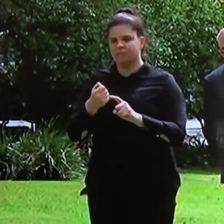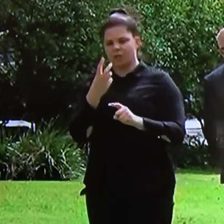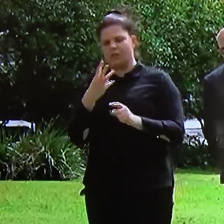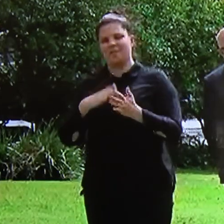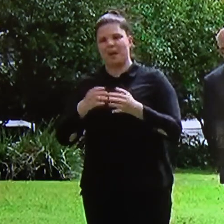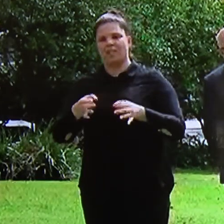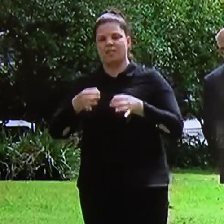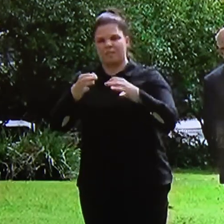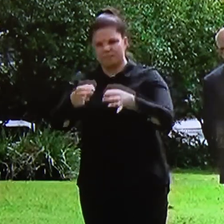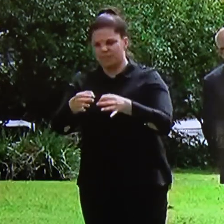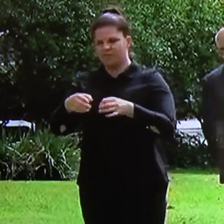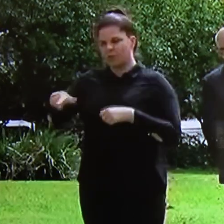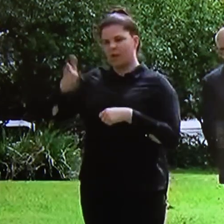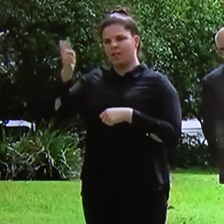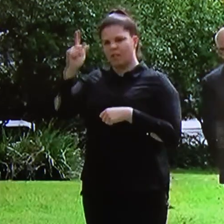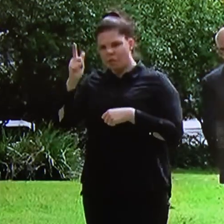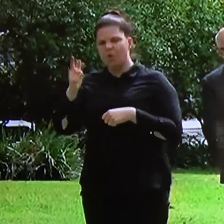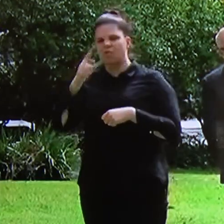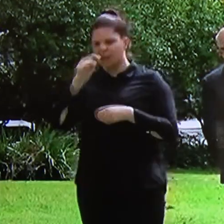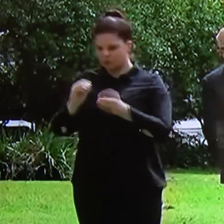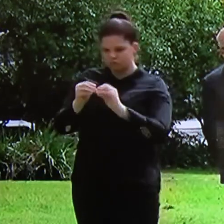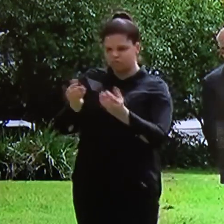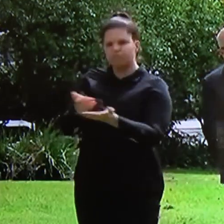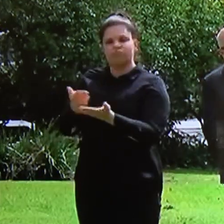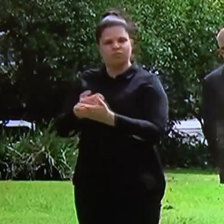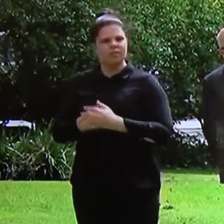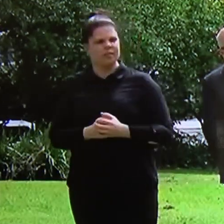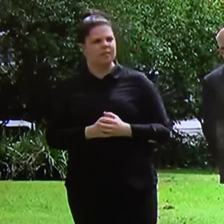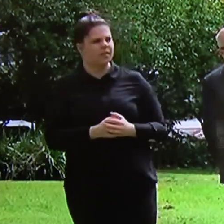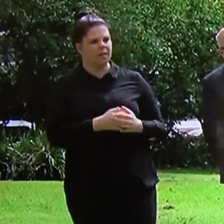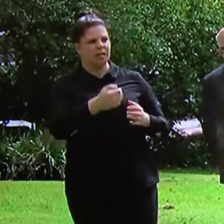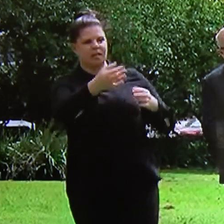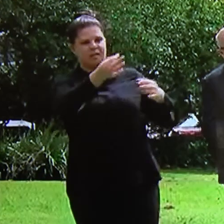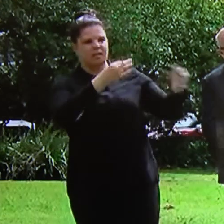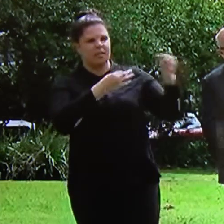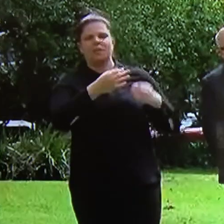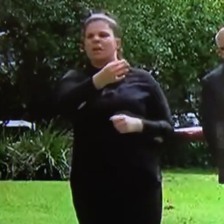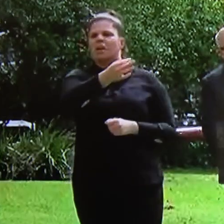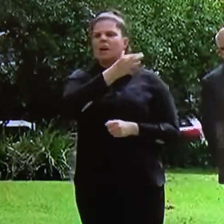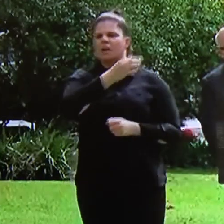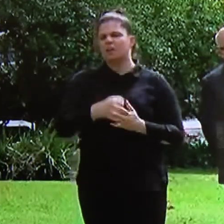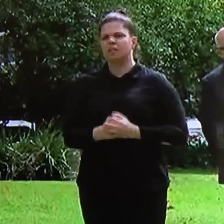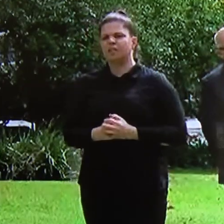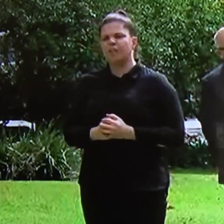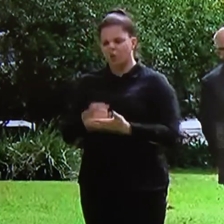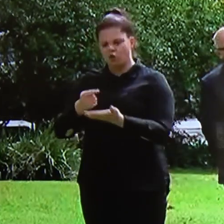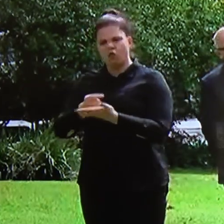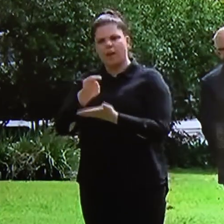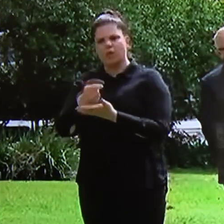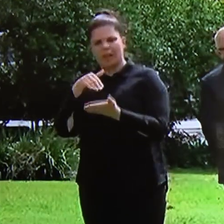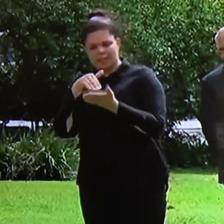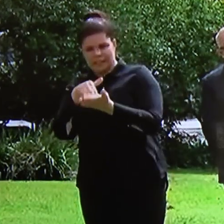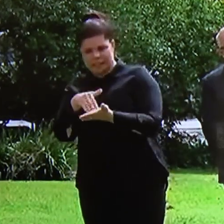for landlords to work through these issues with the tenants over this period of time. Why don't you go down the path of rentals? Because there are going to be